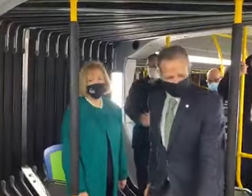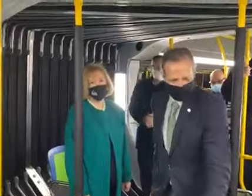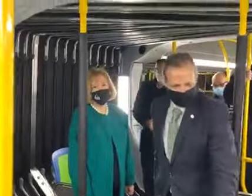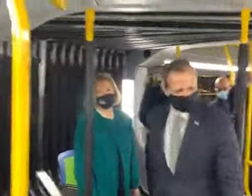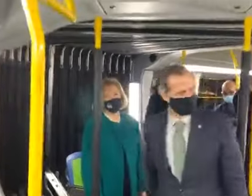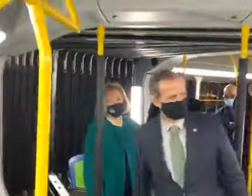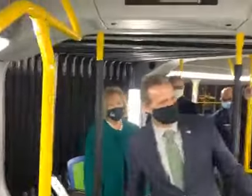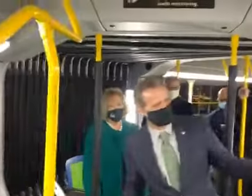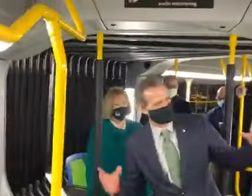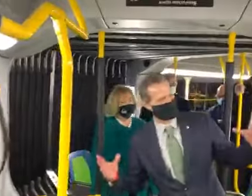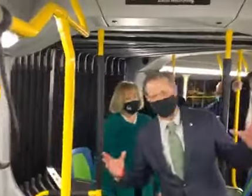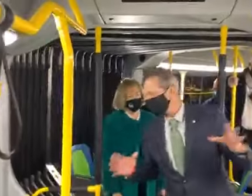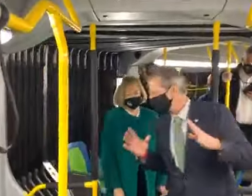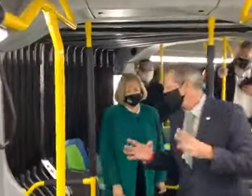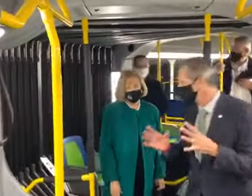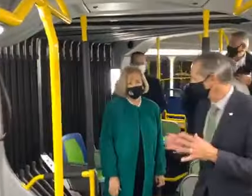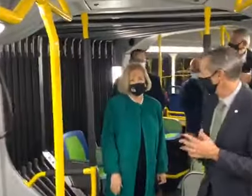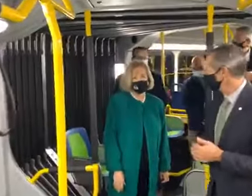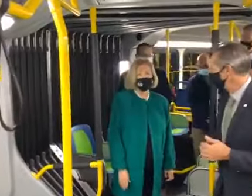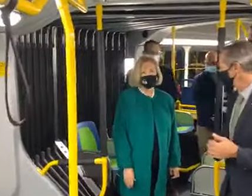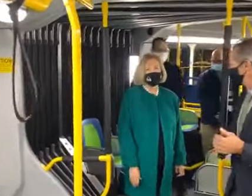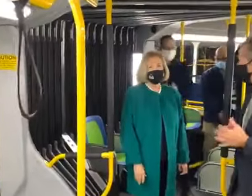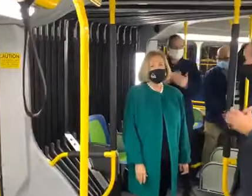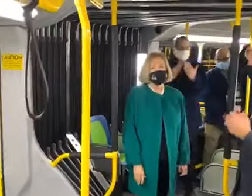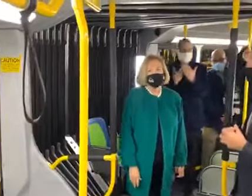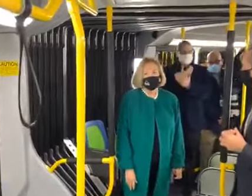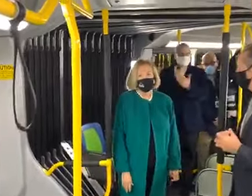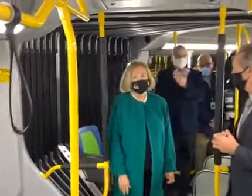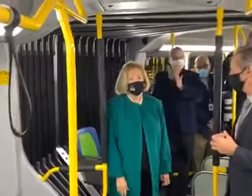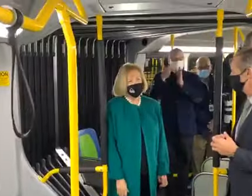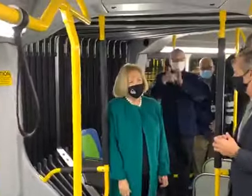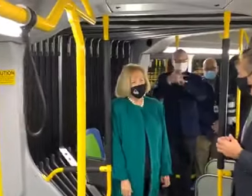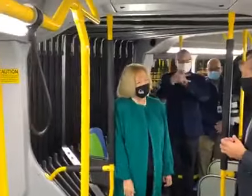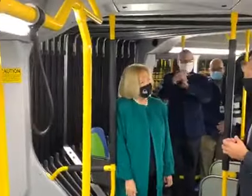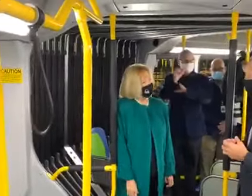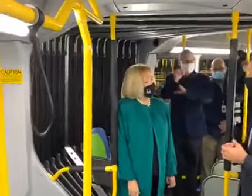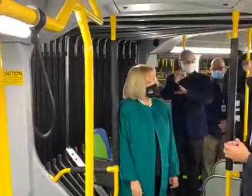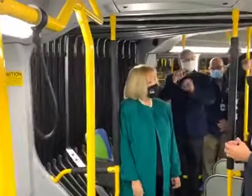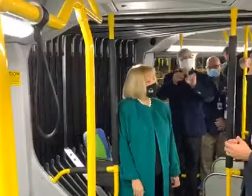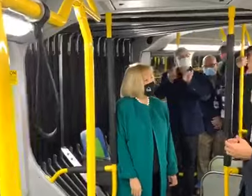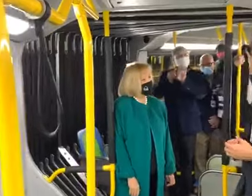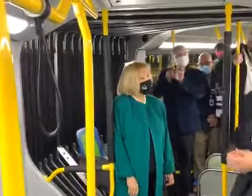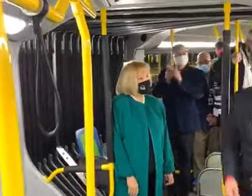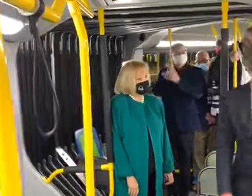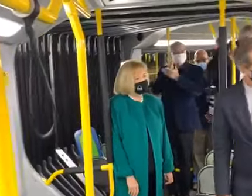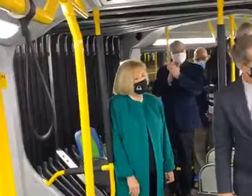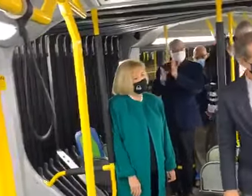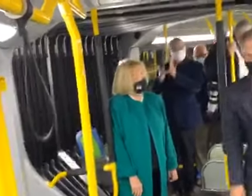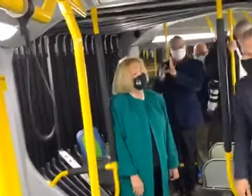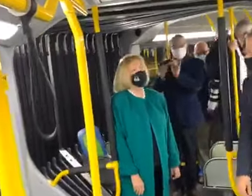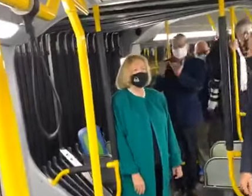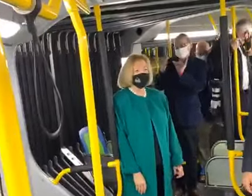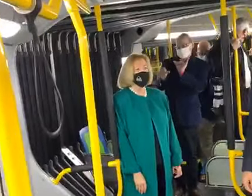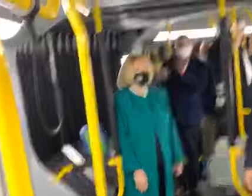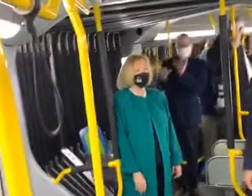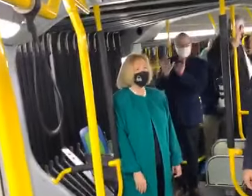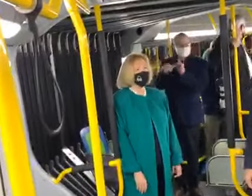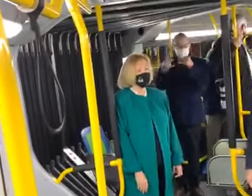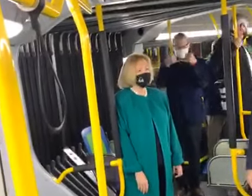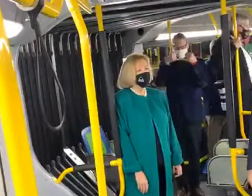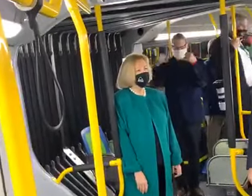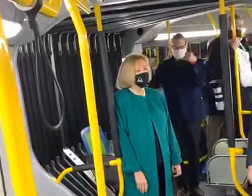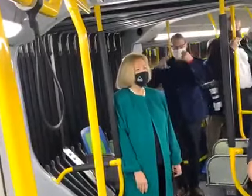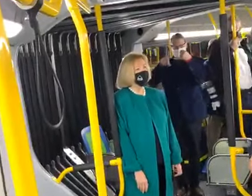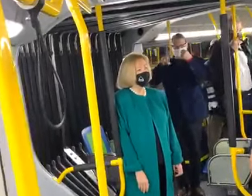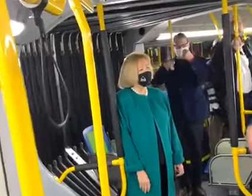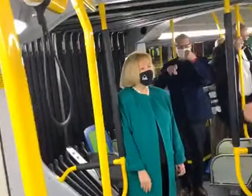course, interesting is even with all this new technology, there's other technologies we will never get. Doors opening. This is one of them. Yep.